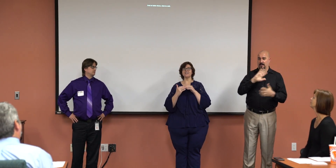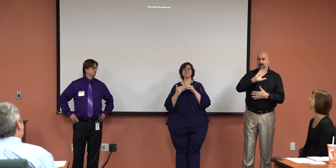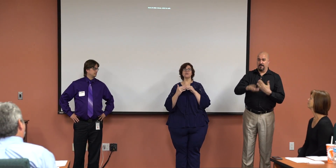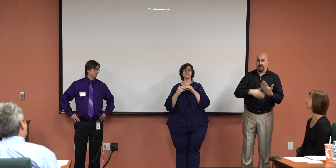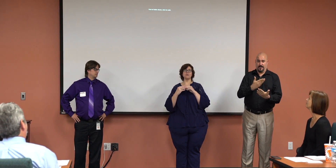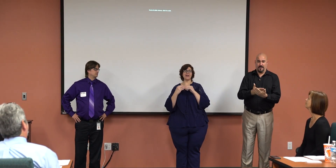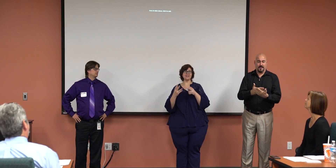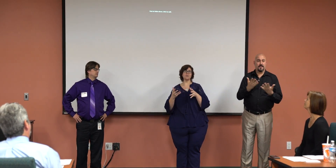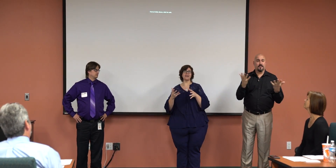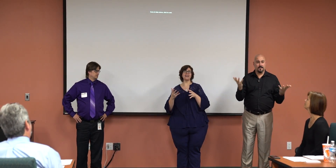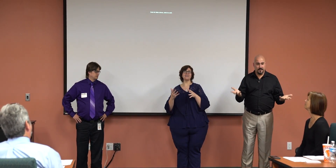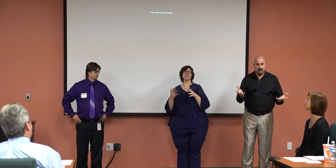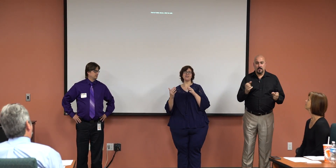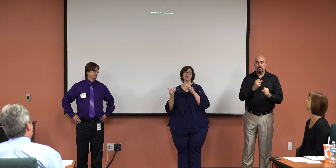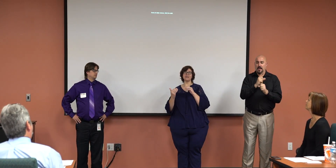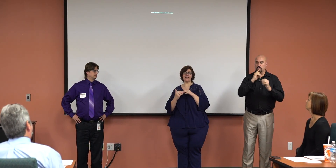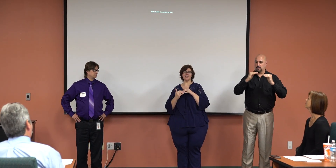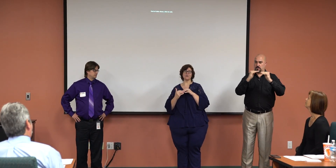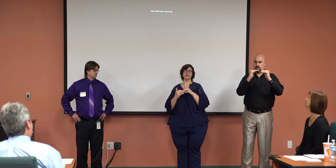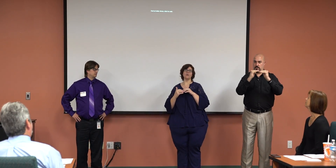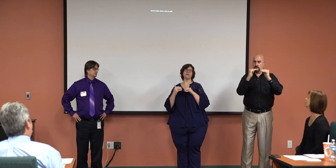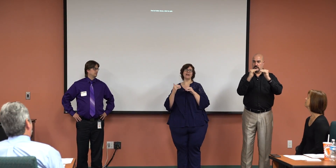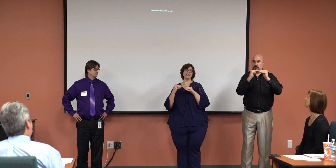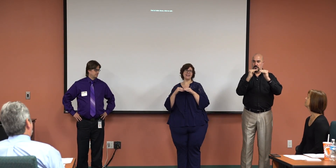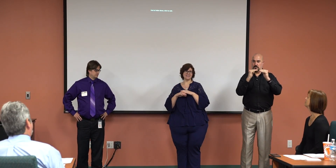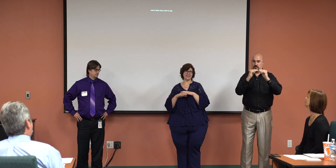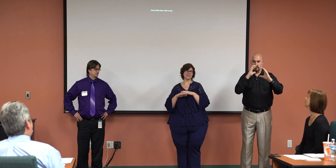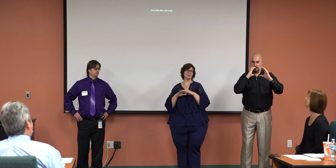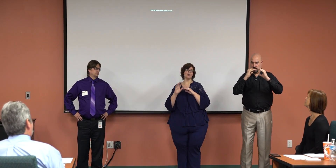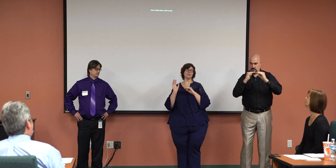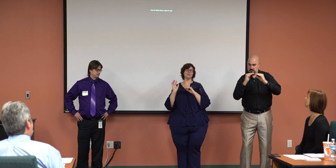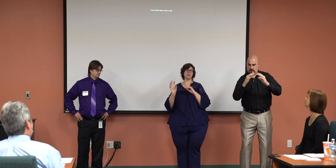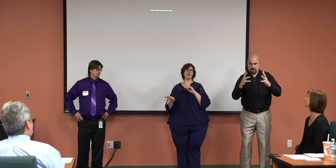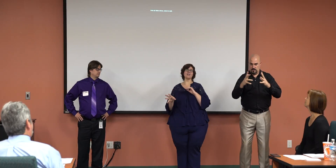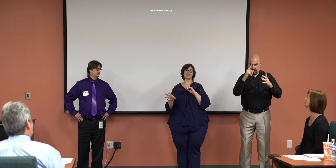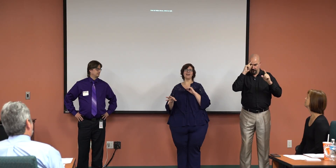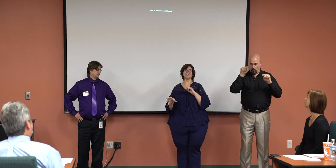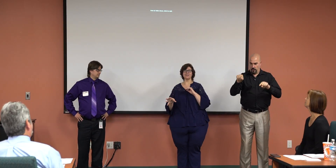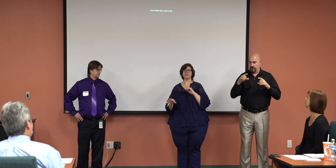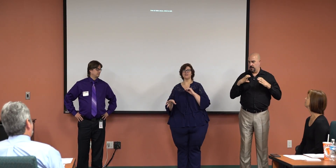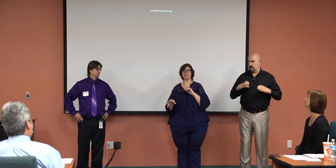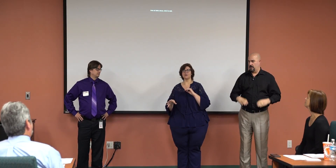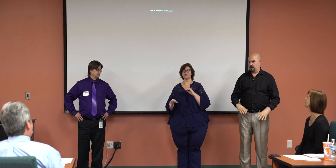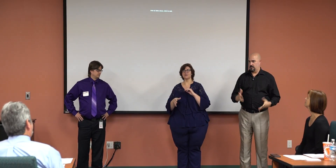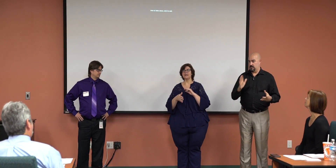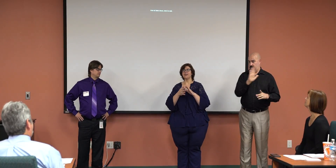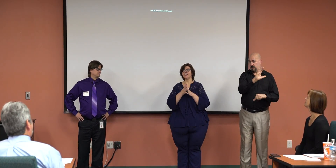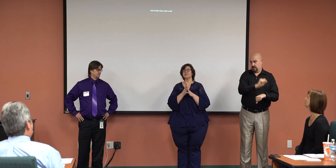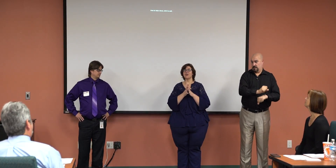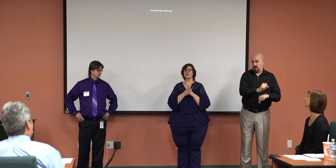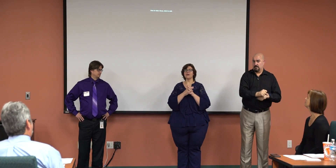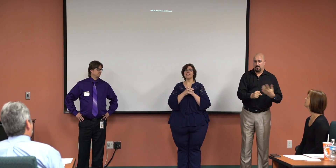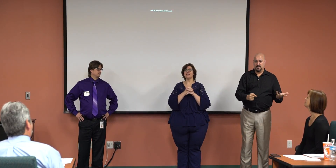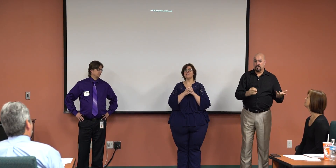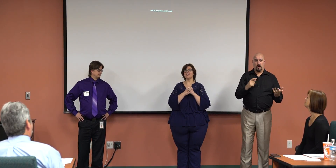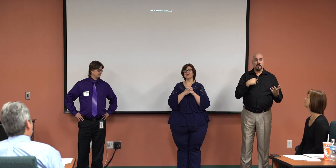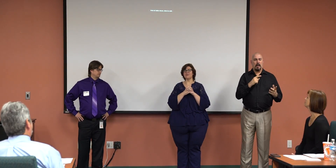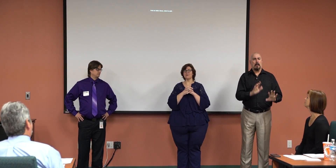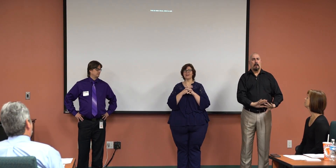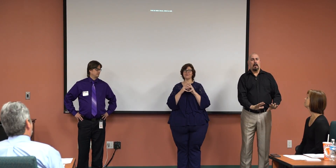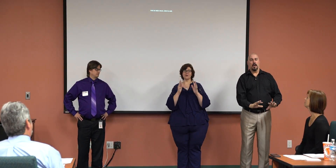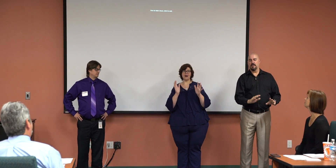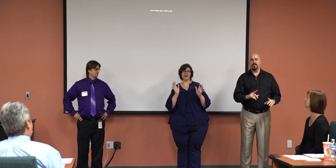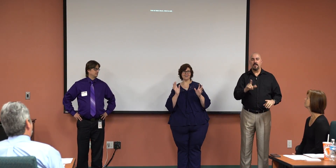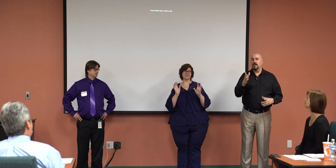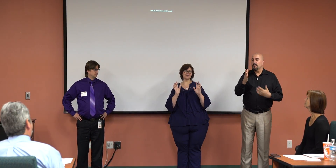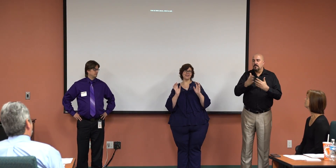it and to make the playing field equal and accessible for our clients and consumers. So even if you